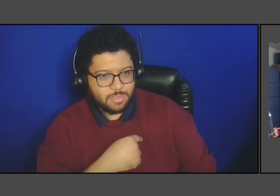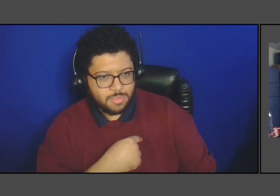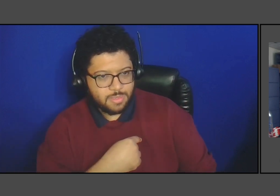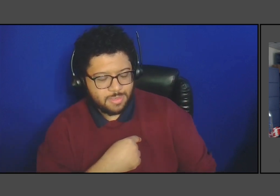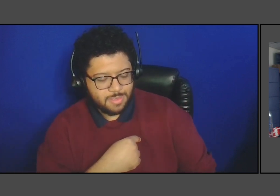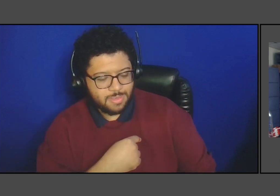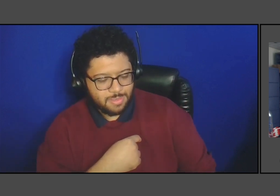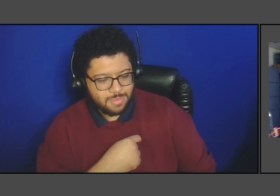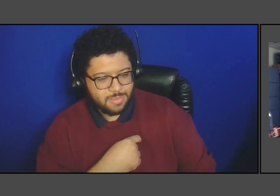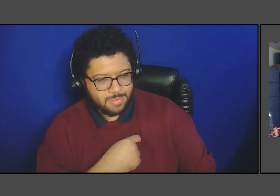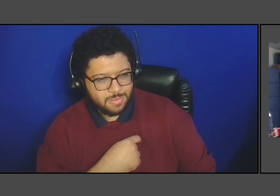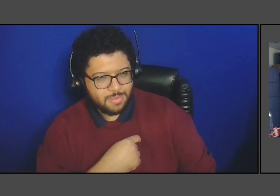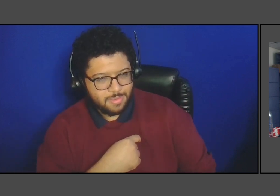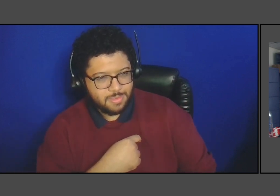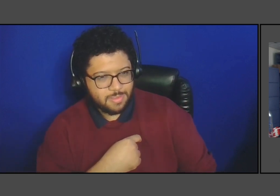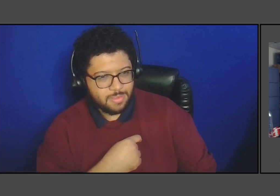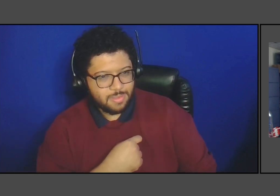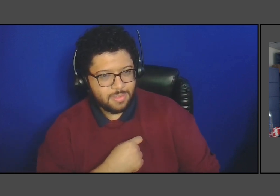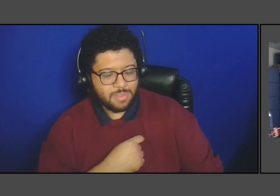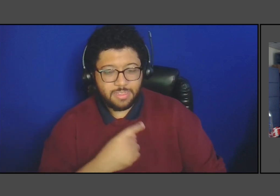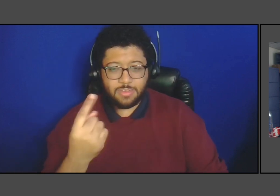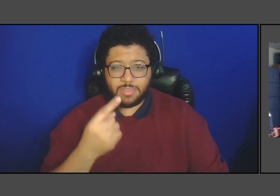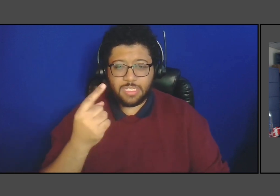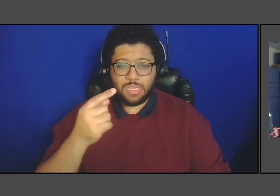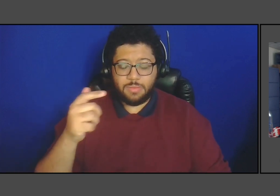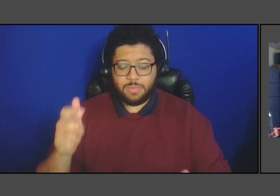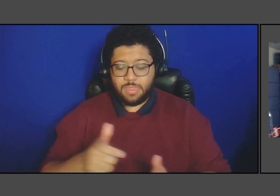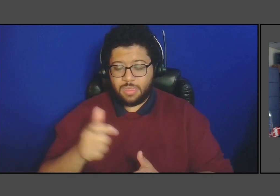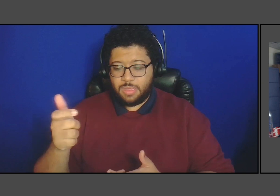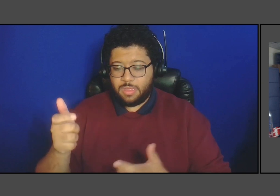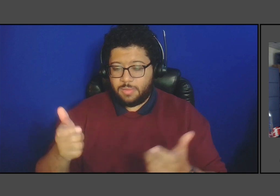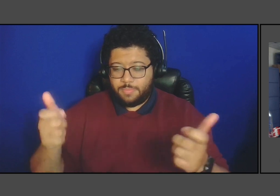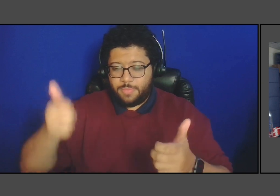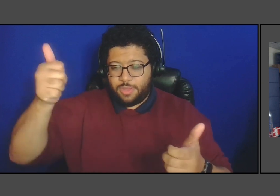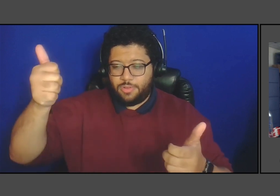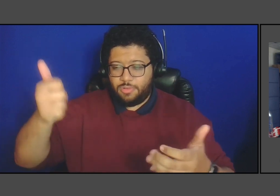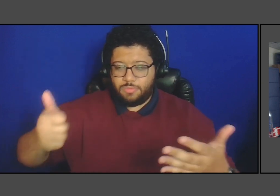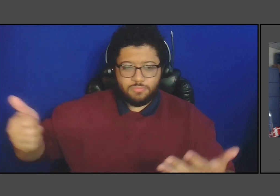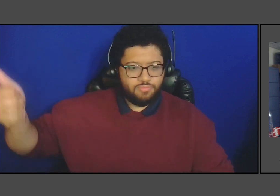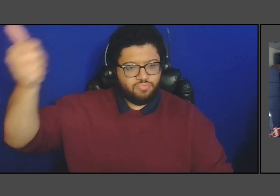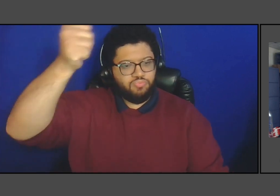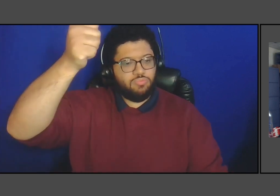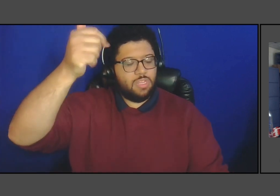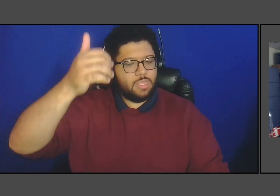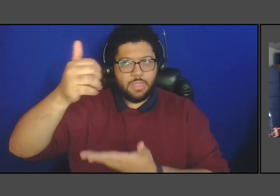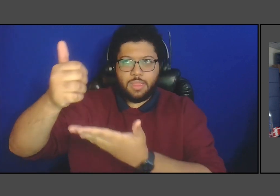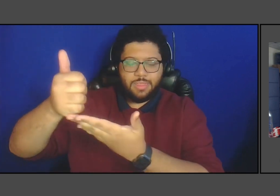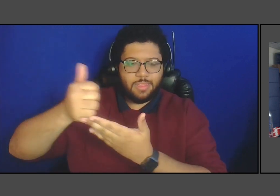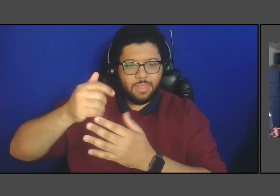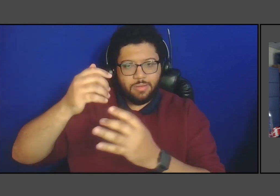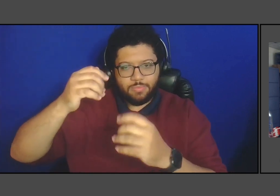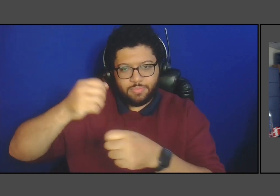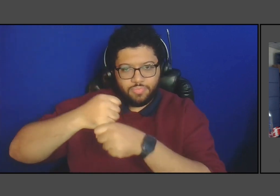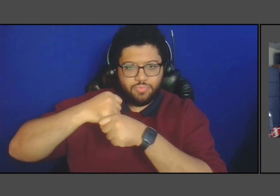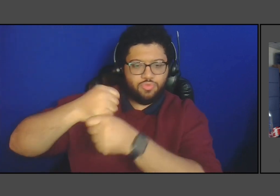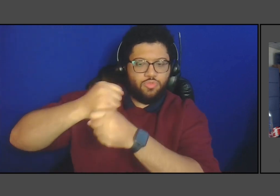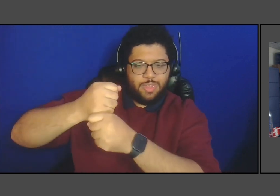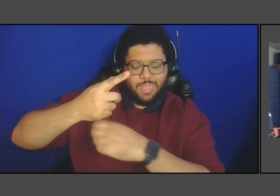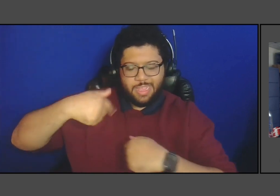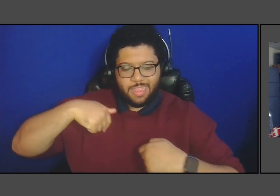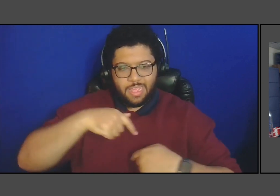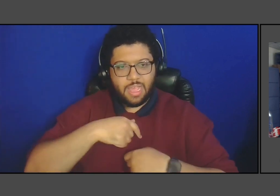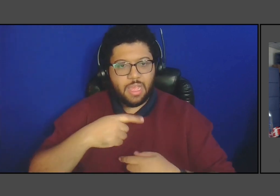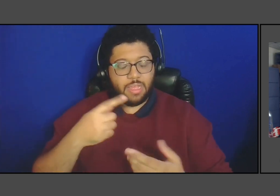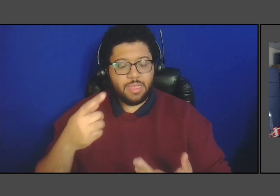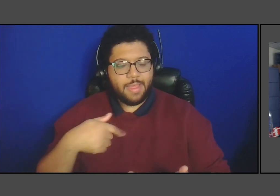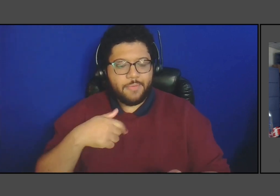There's something greater out there that helps to create us. And I think, as someone who catches babies and works with medicine and